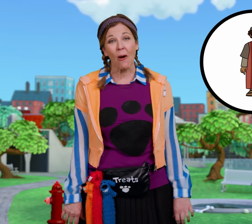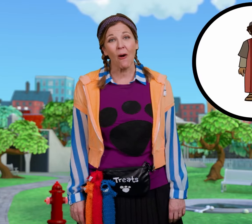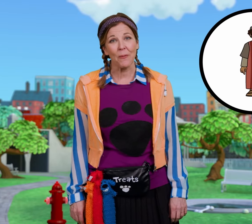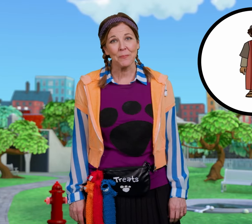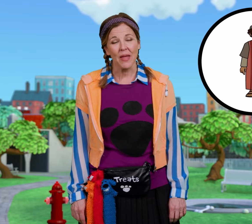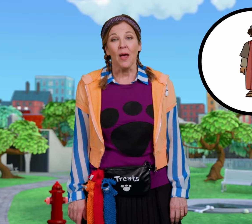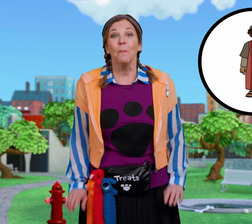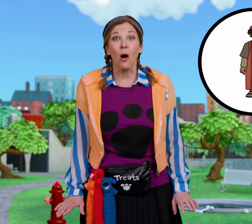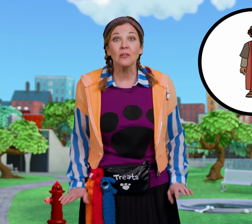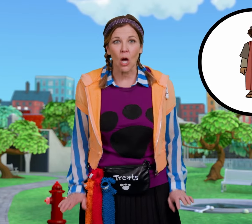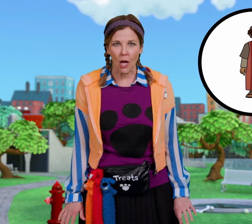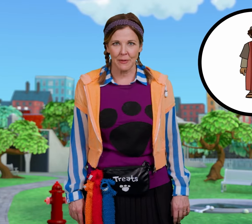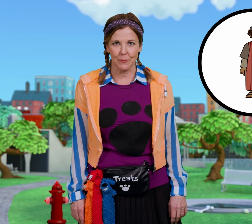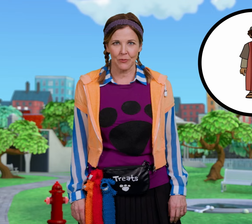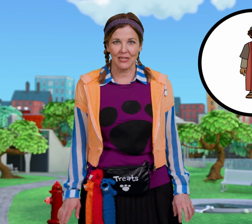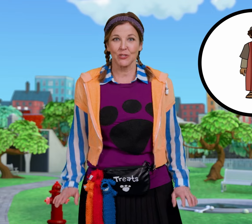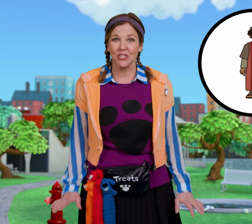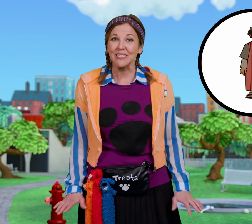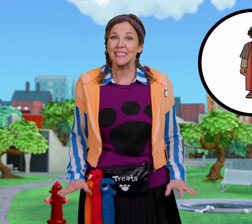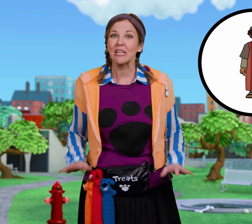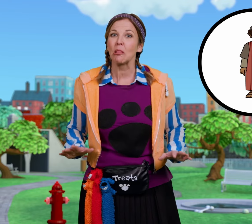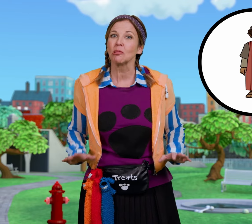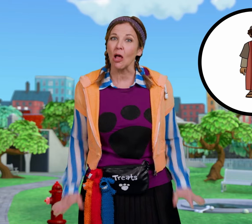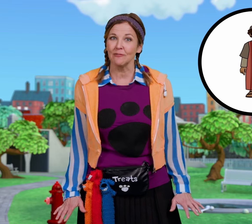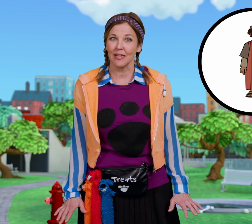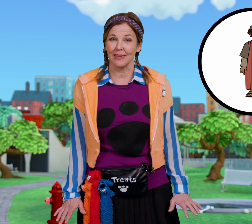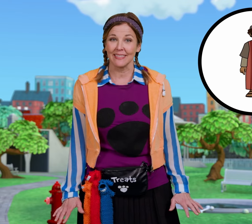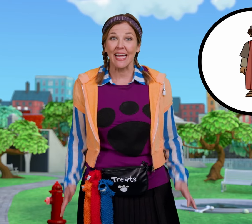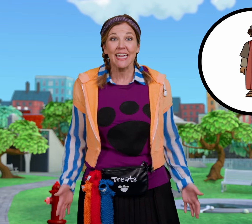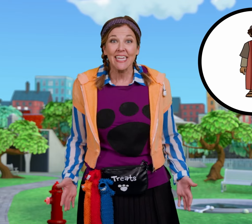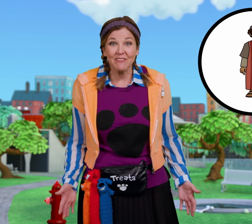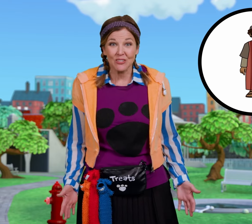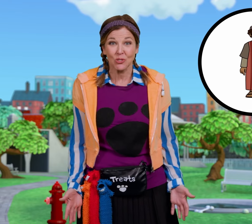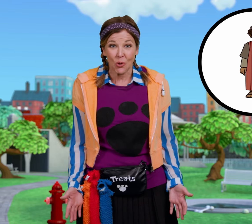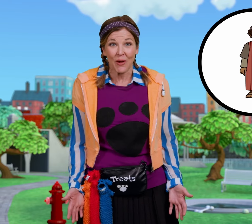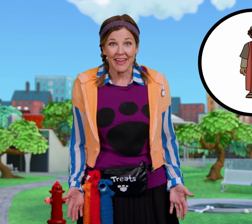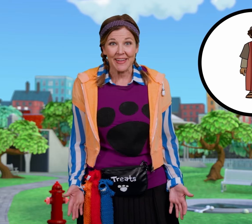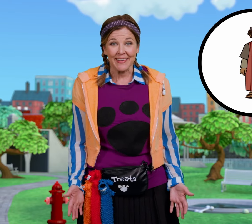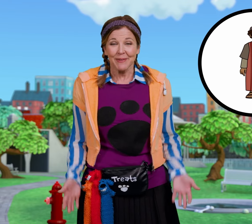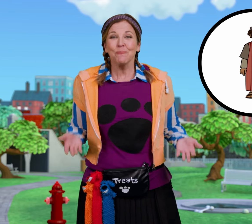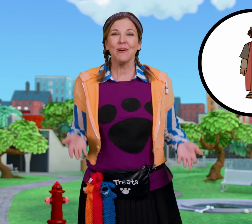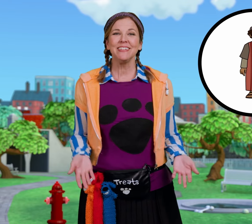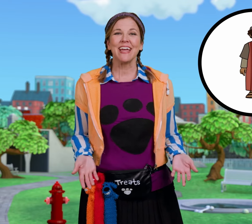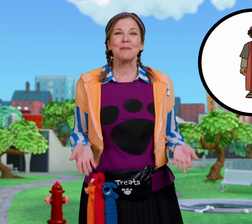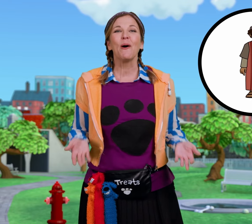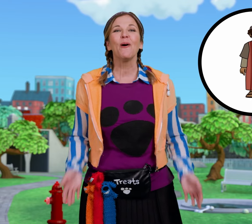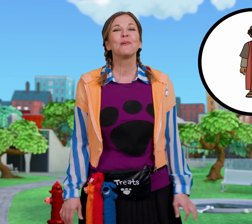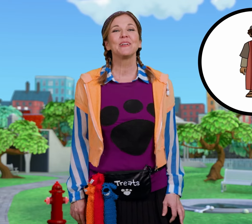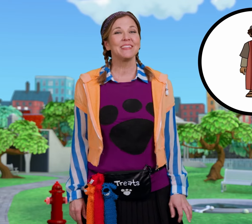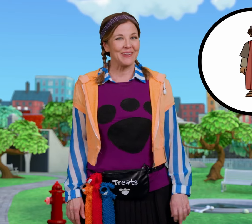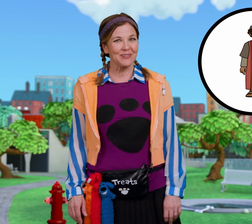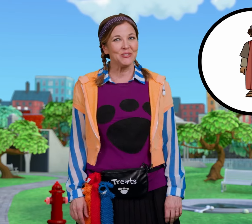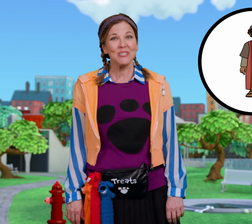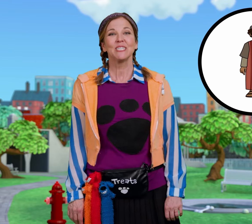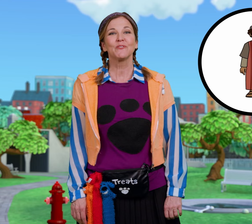Paul Paul taught people that Jesus loves us and can give us joy one day Paul wrote a letter to jesus'